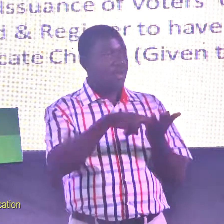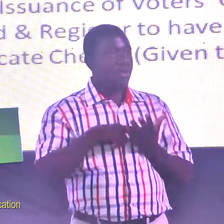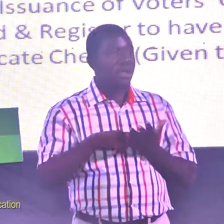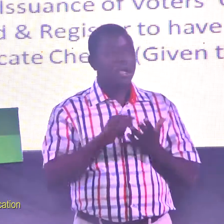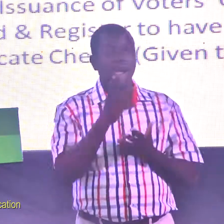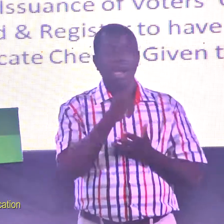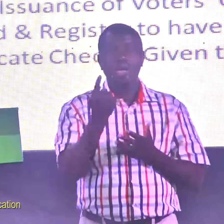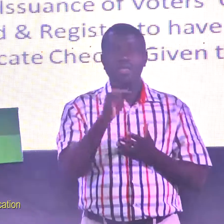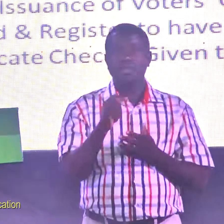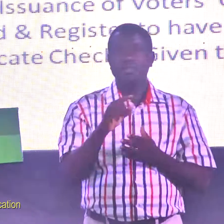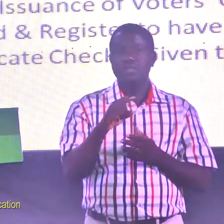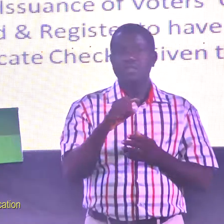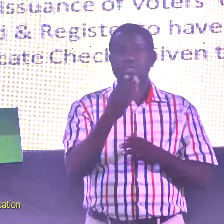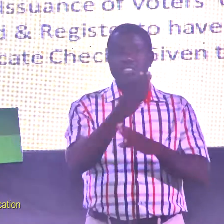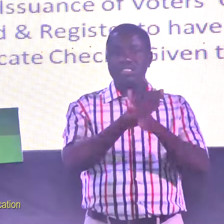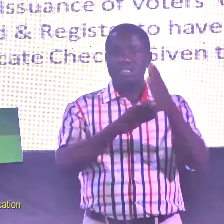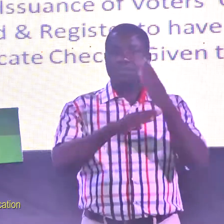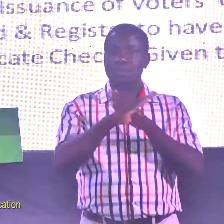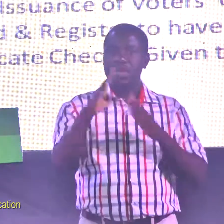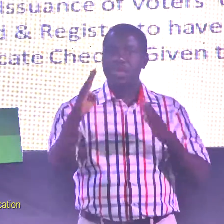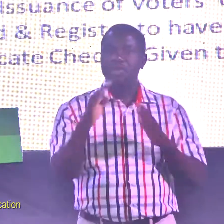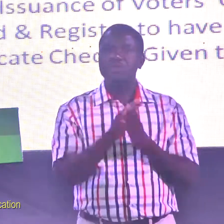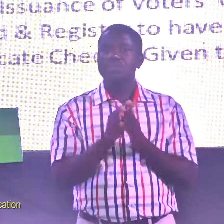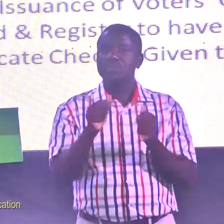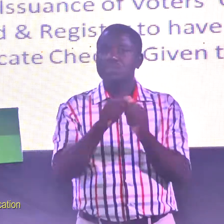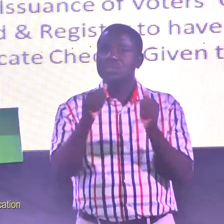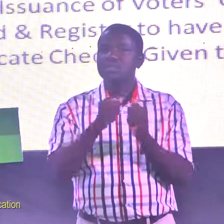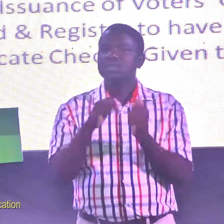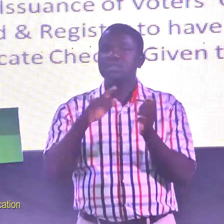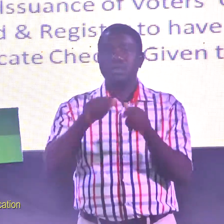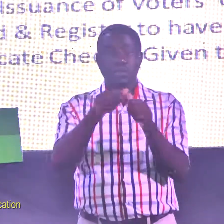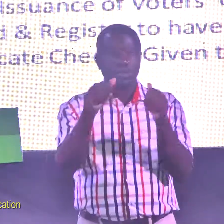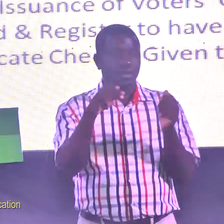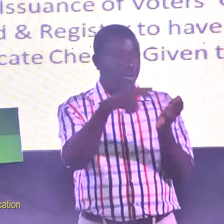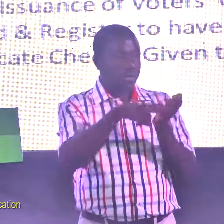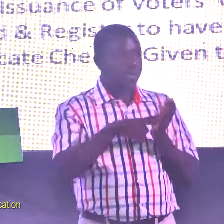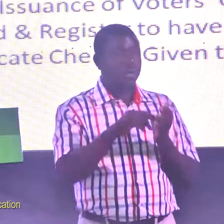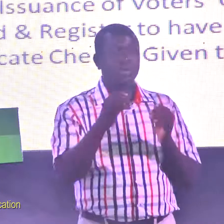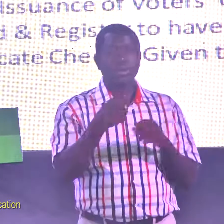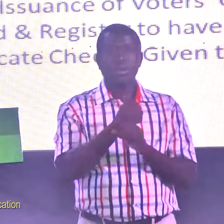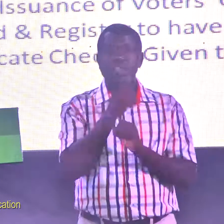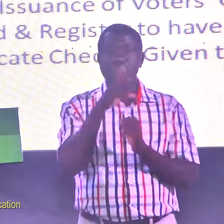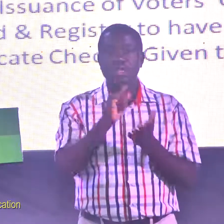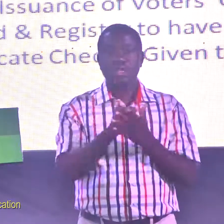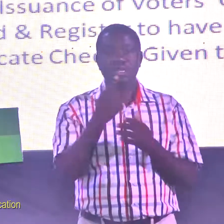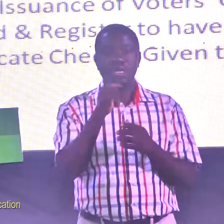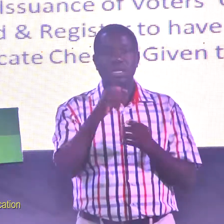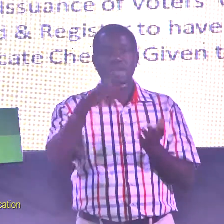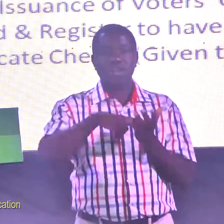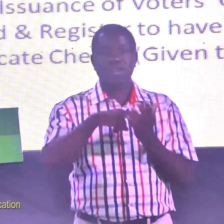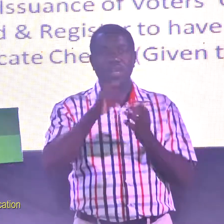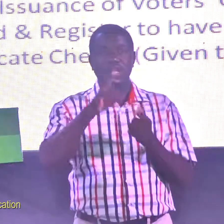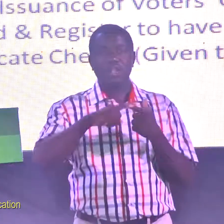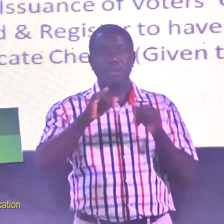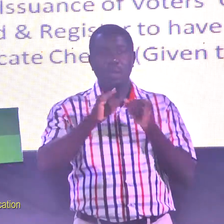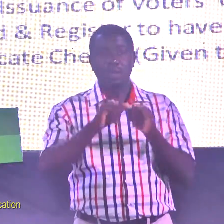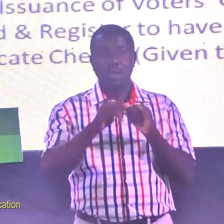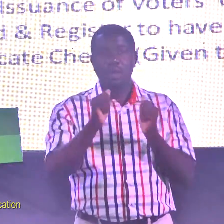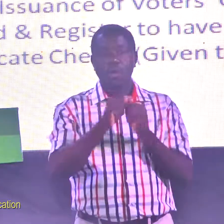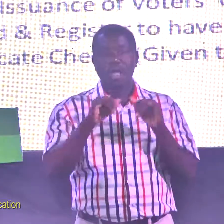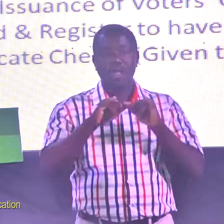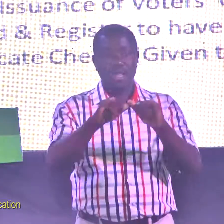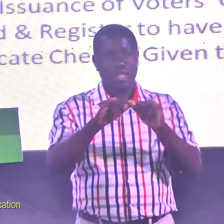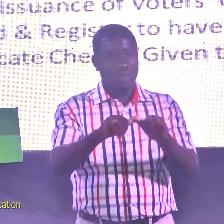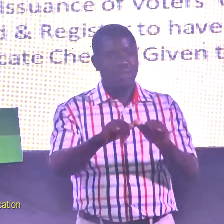the Zambian scenario, the requirements included that the register should be permanent with a continuous